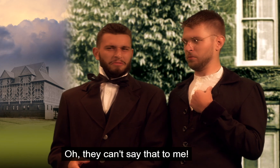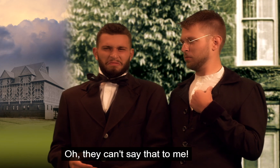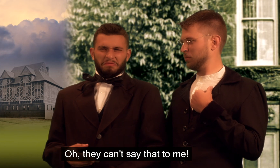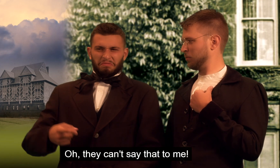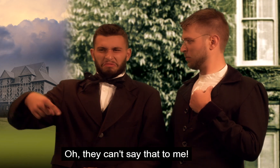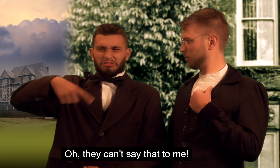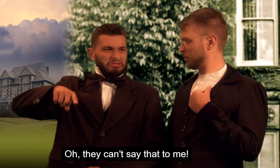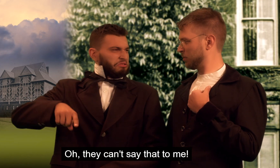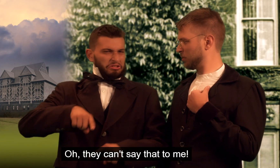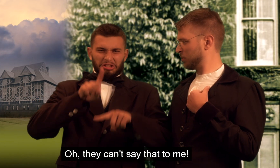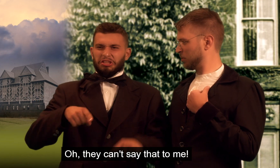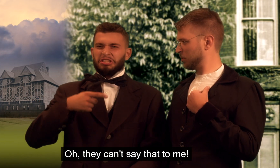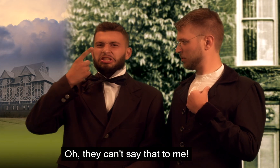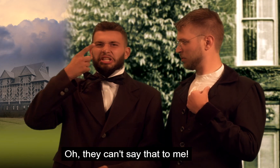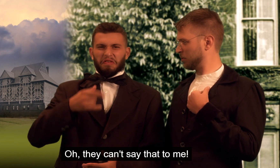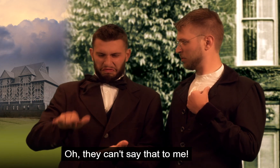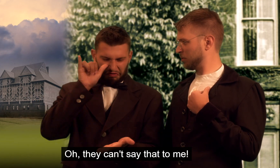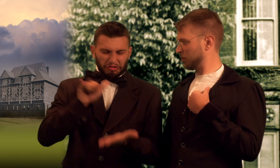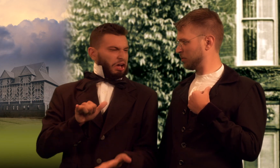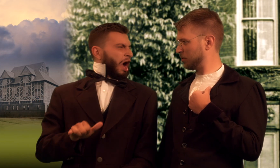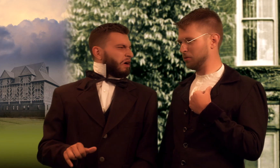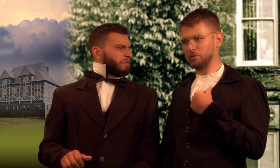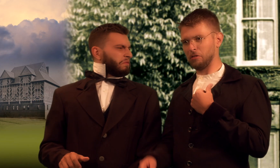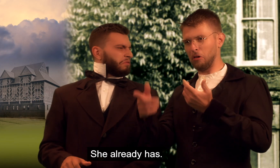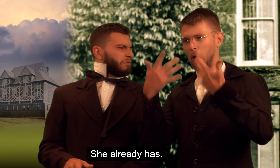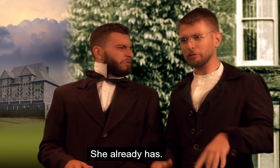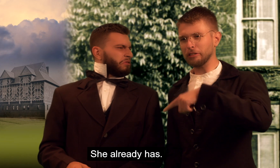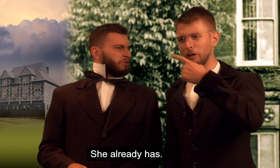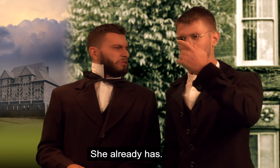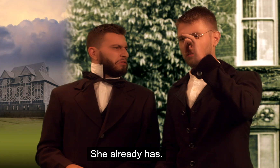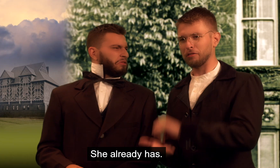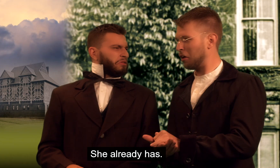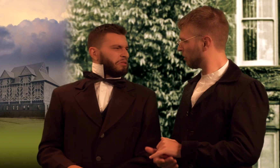Oh, they can't say that to me. She already has.